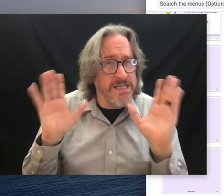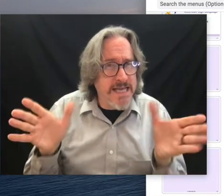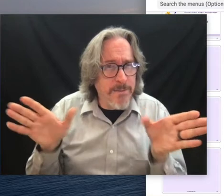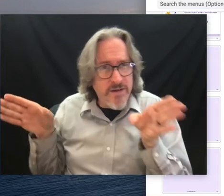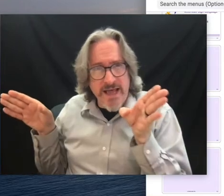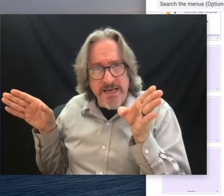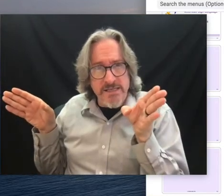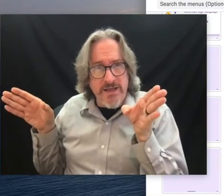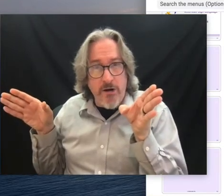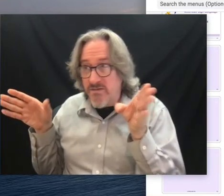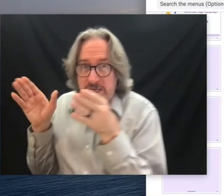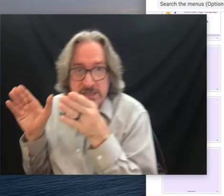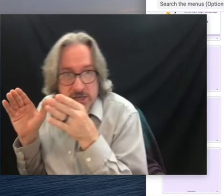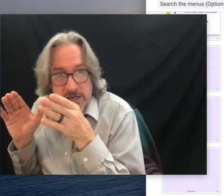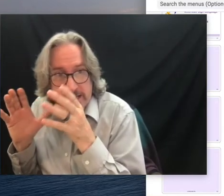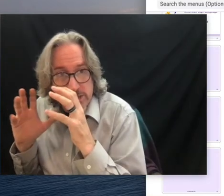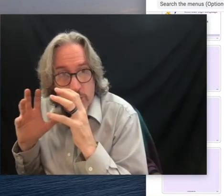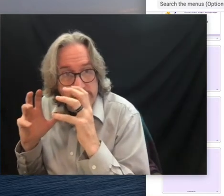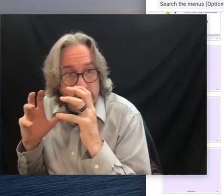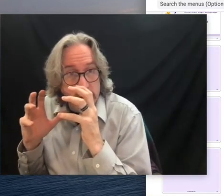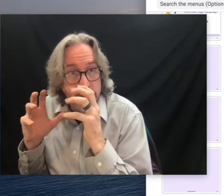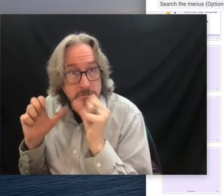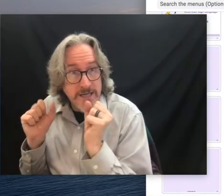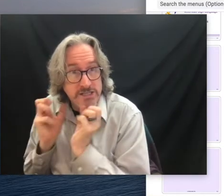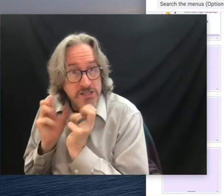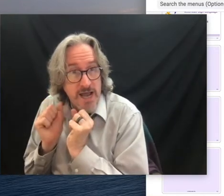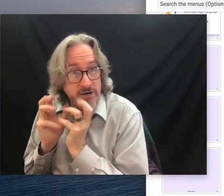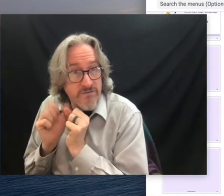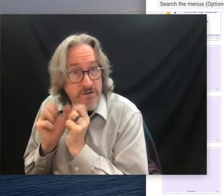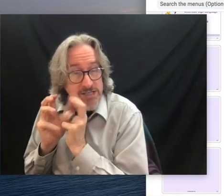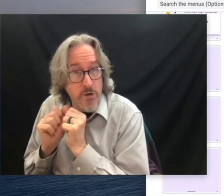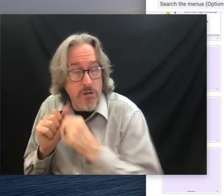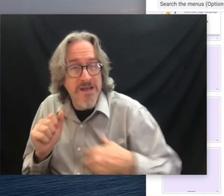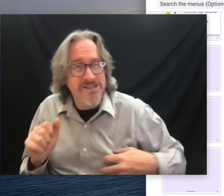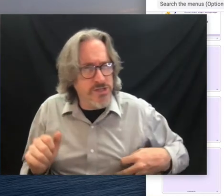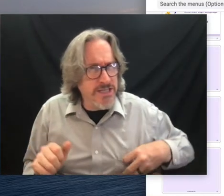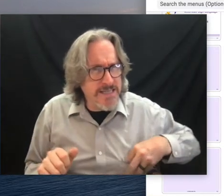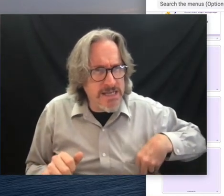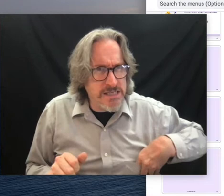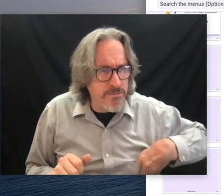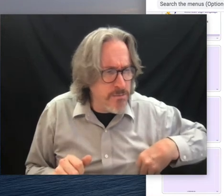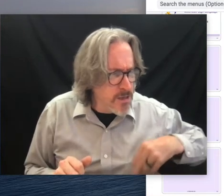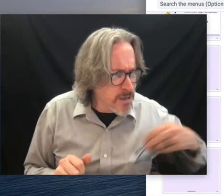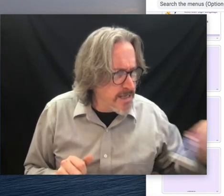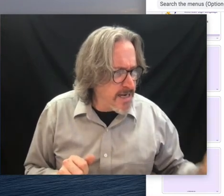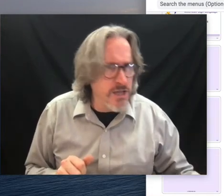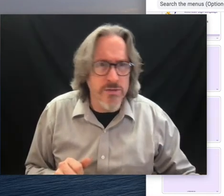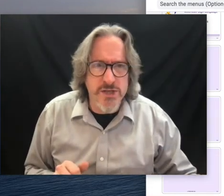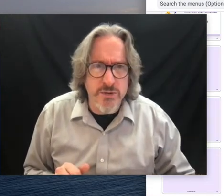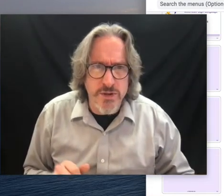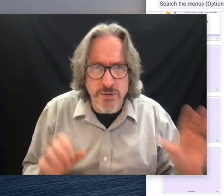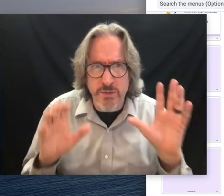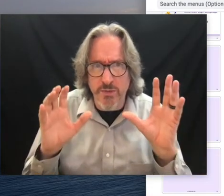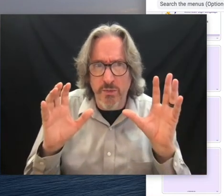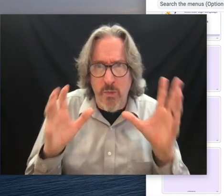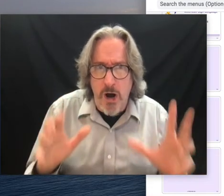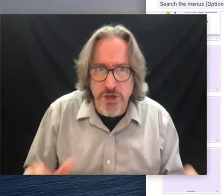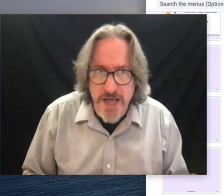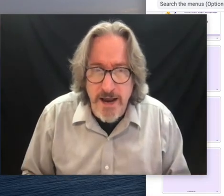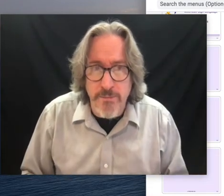What's key about that is that all of a sudden it's whispered. It's signed very small. So it's going to take some getting used